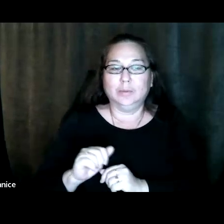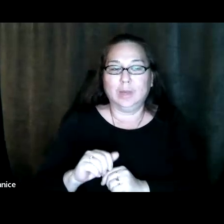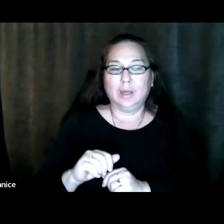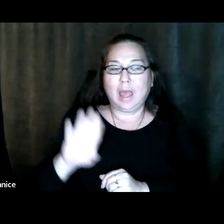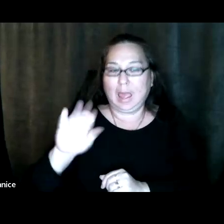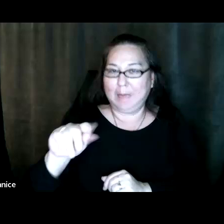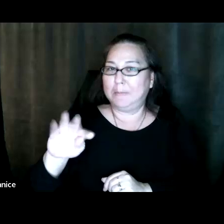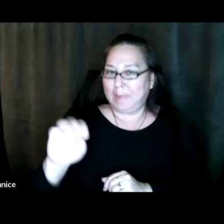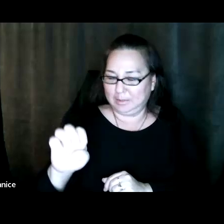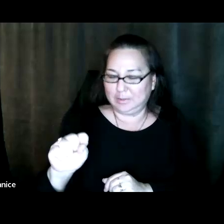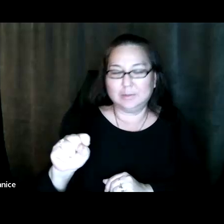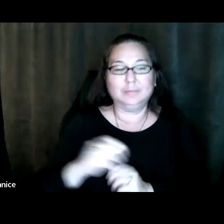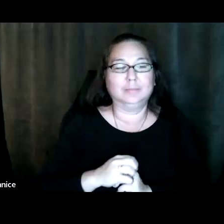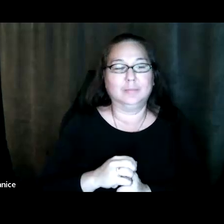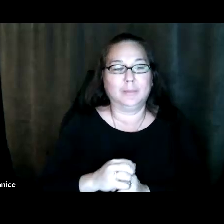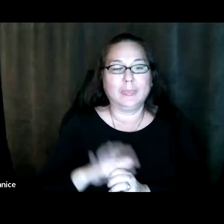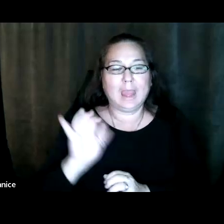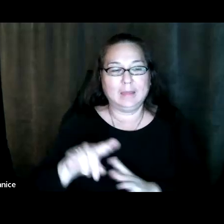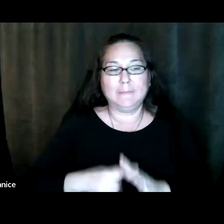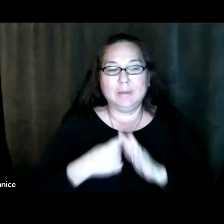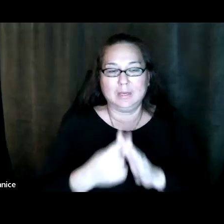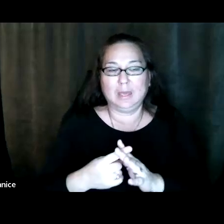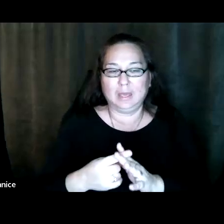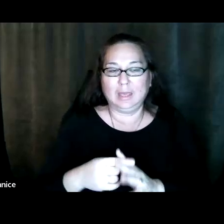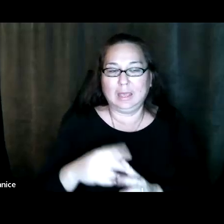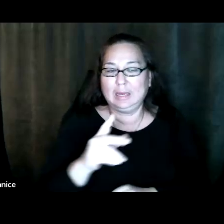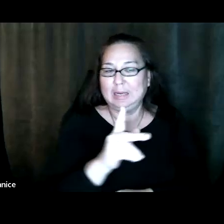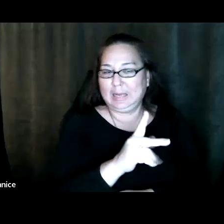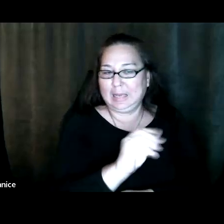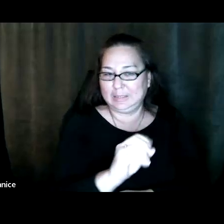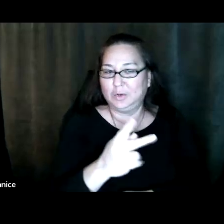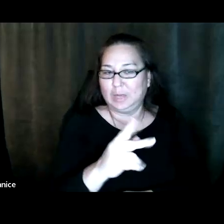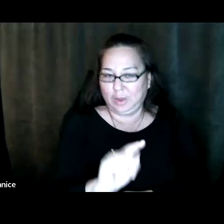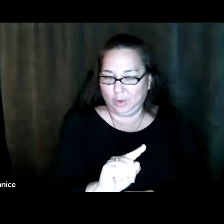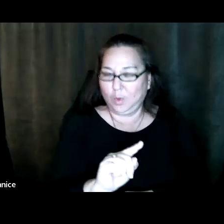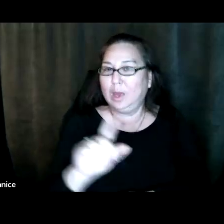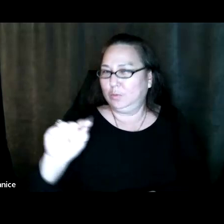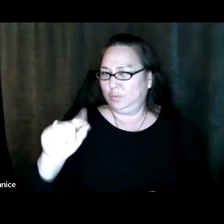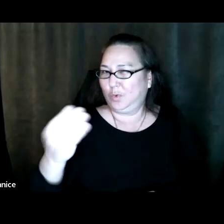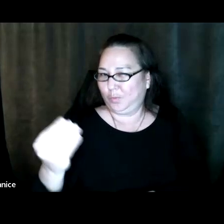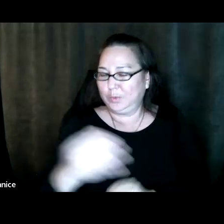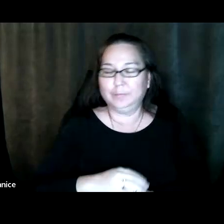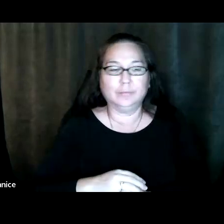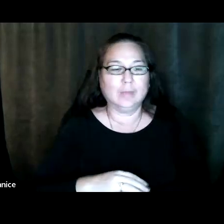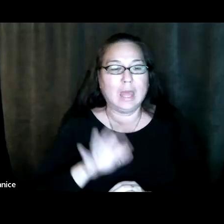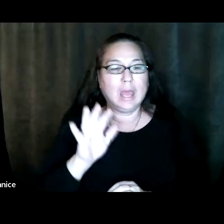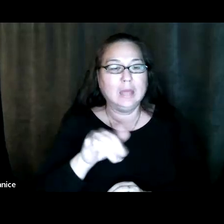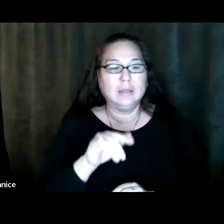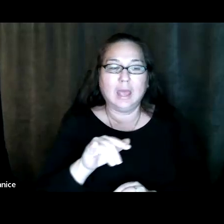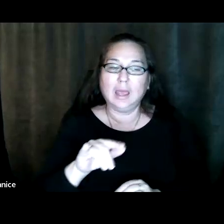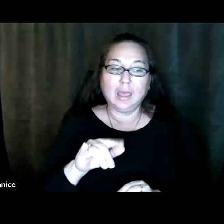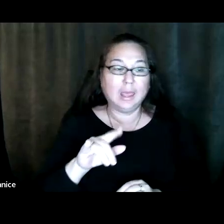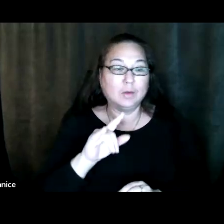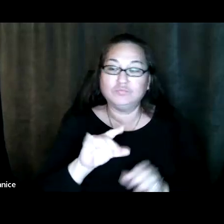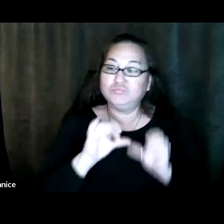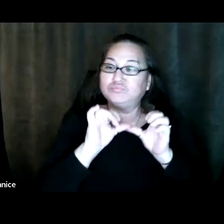from K0, K1 in 2014. They benefited from the scaffolds that their teachers built, which ensured